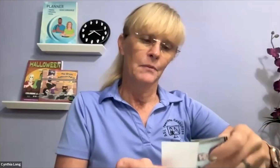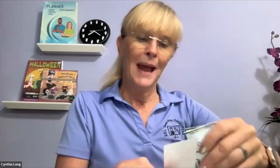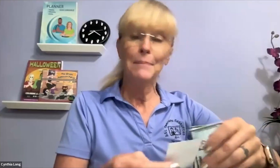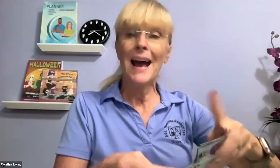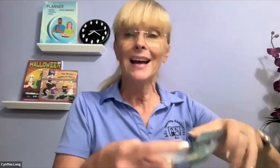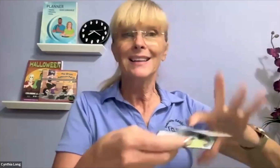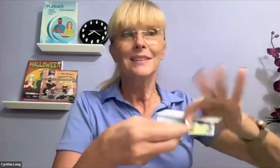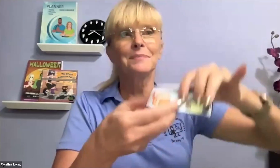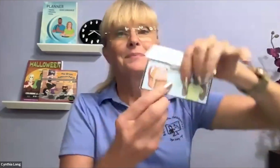backpack.